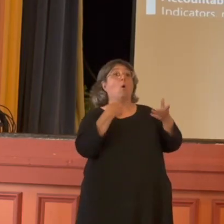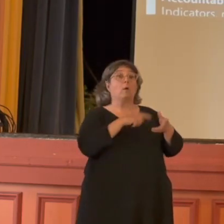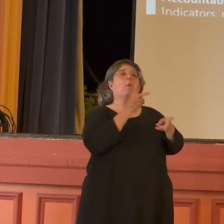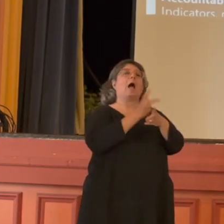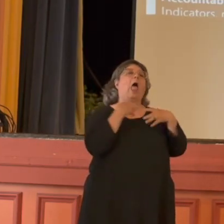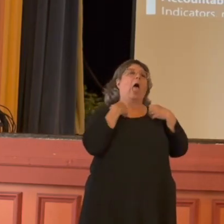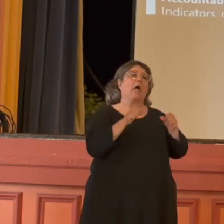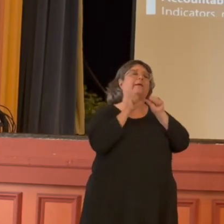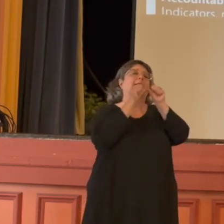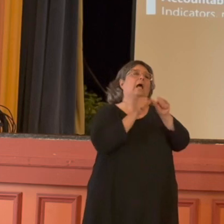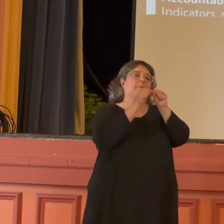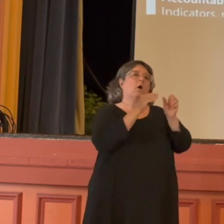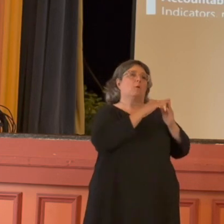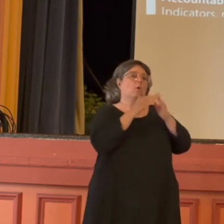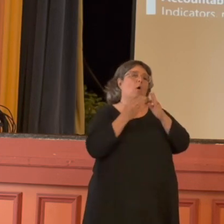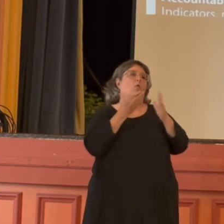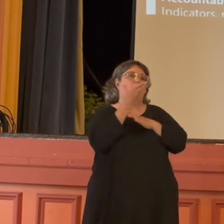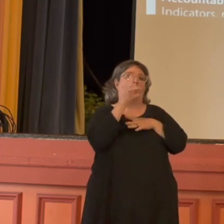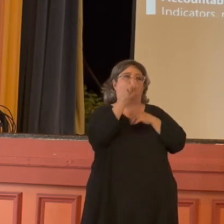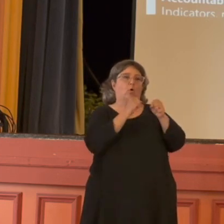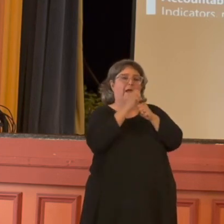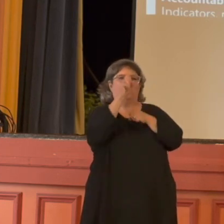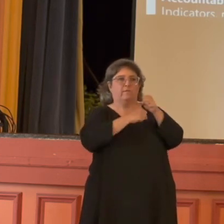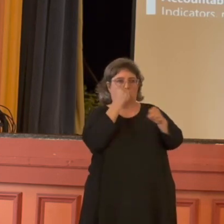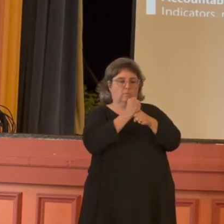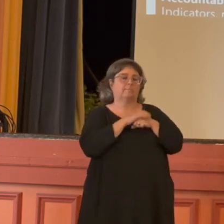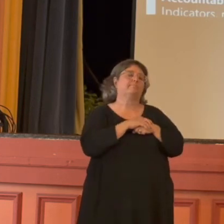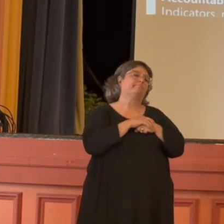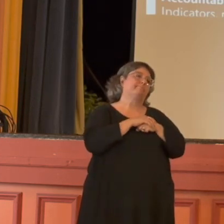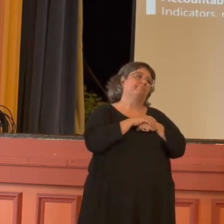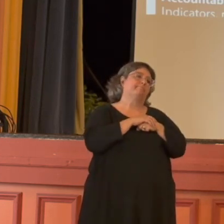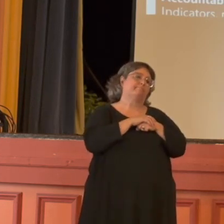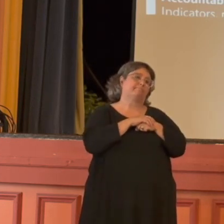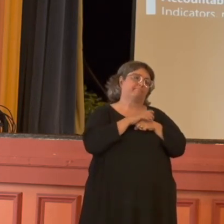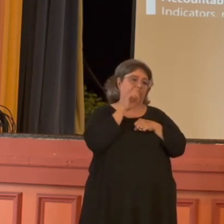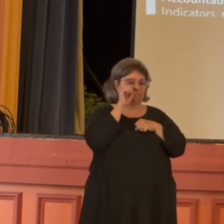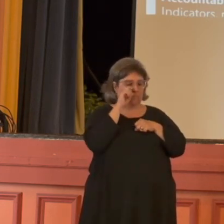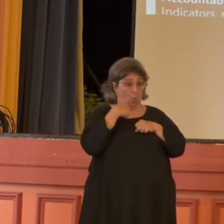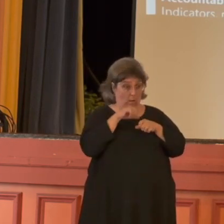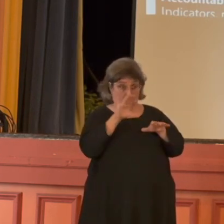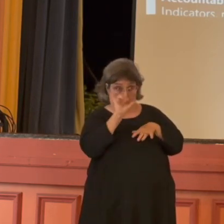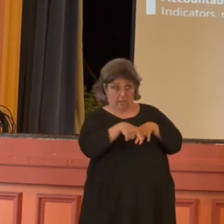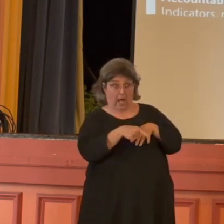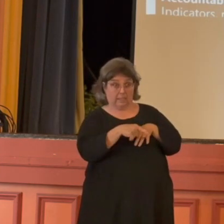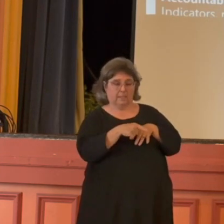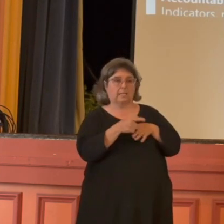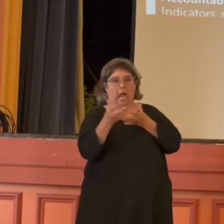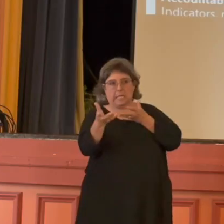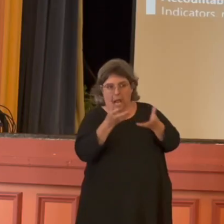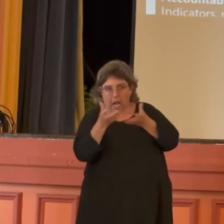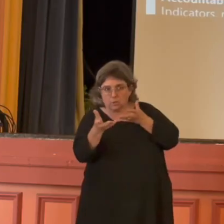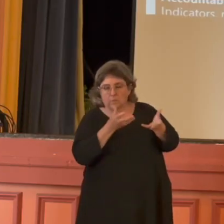sustainable communities over the course of the next 30 to 50 years. So we've done some initial engagement